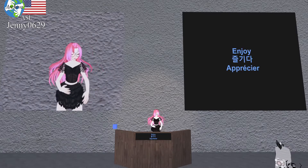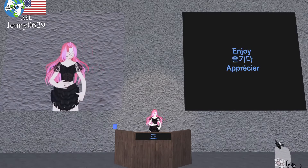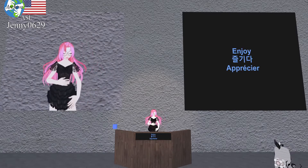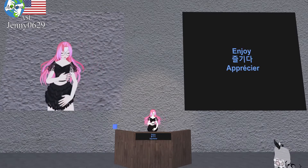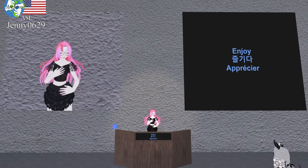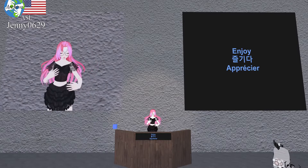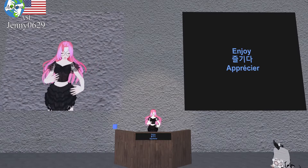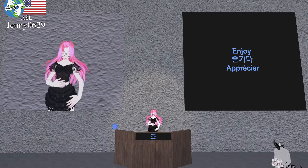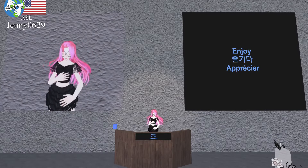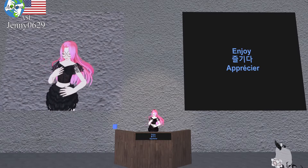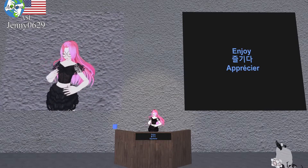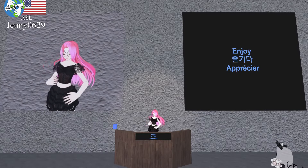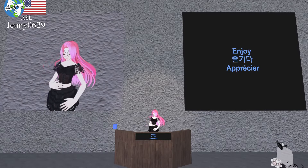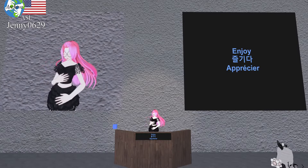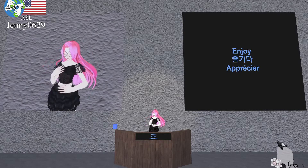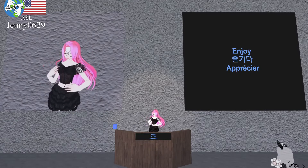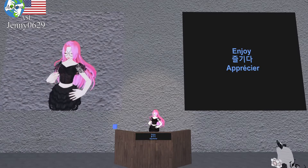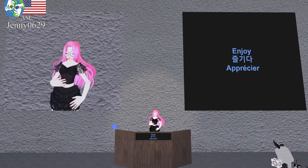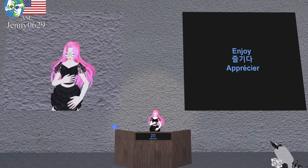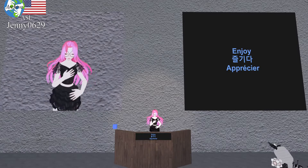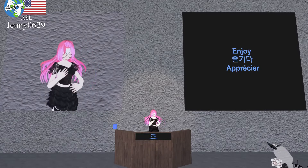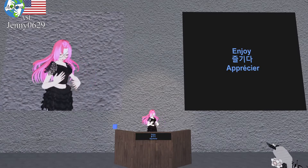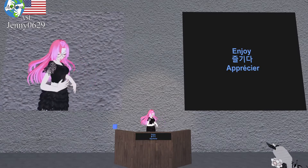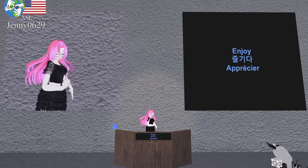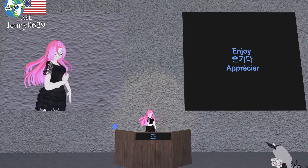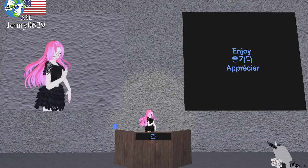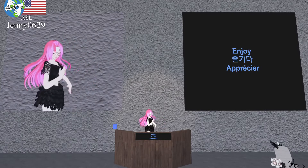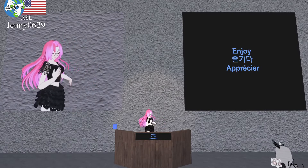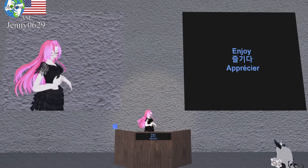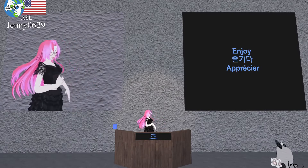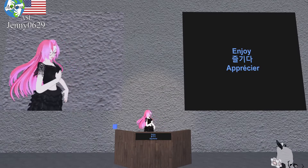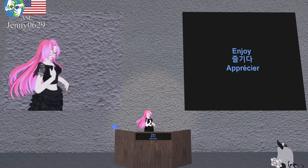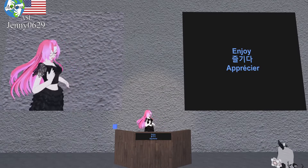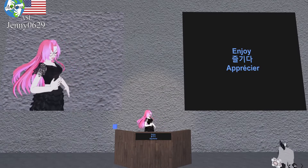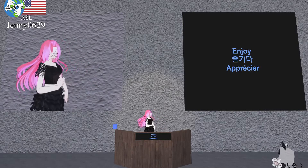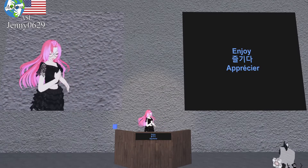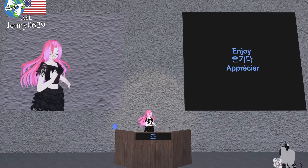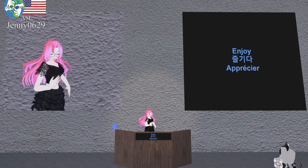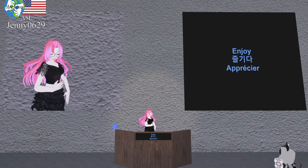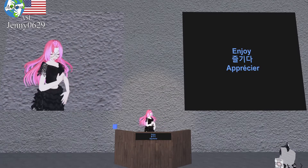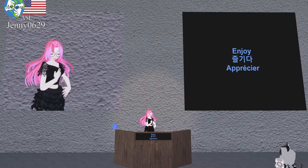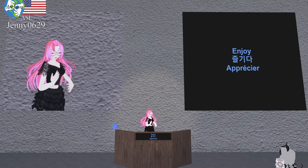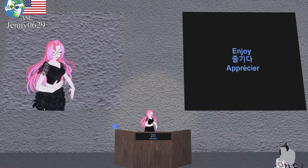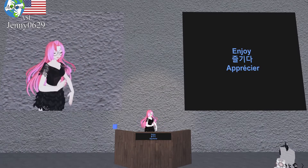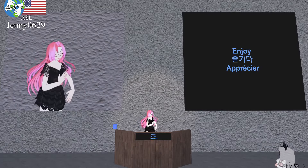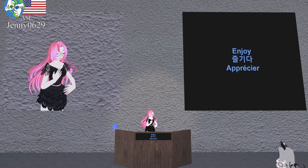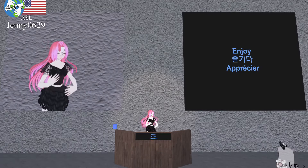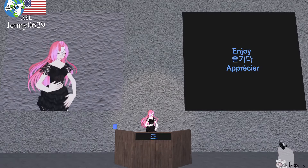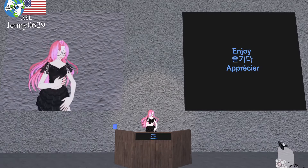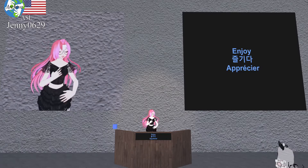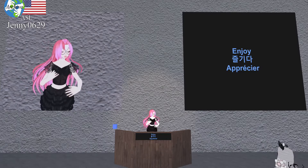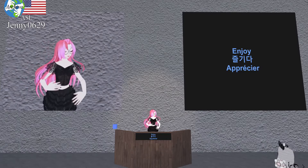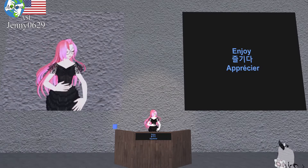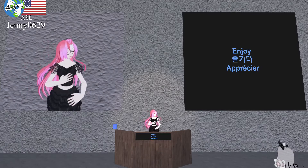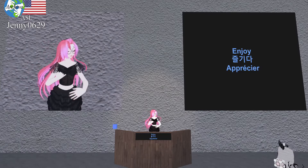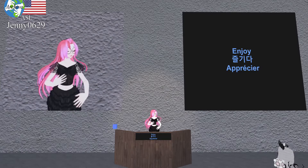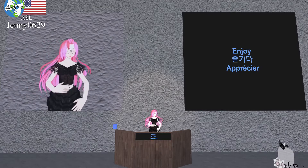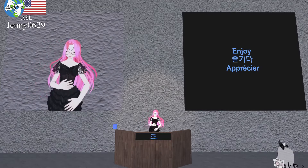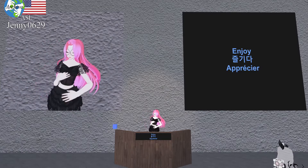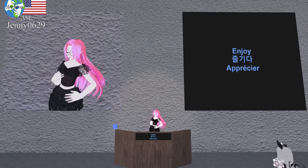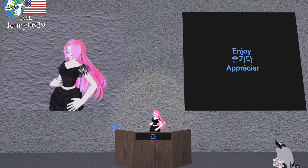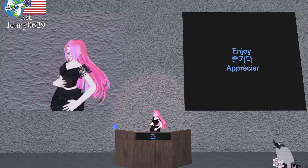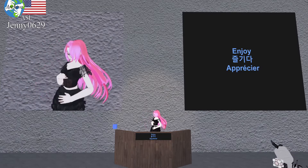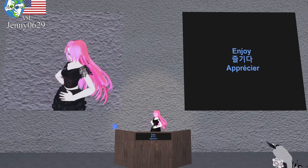This one's a good one. Enjoy. You're gonna have two circles, one on your chest, one on your tummy. Just like that.